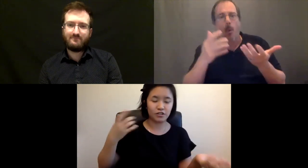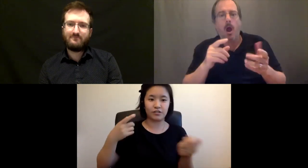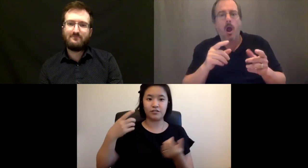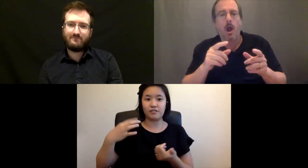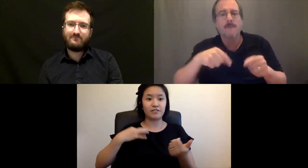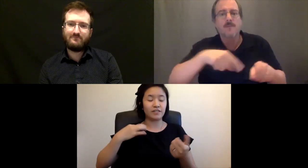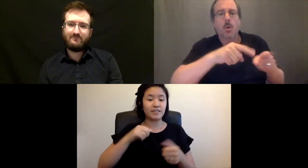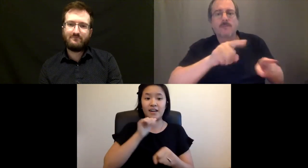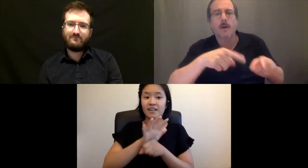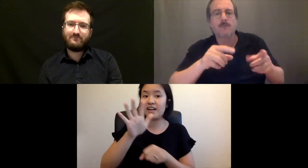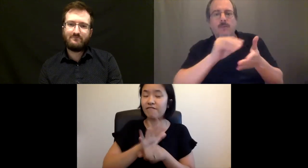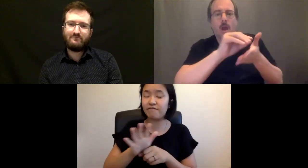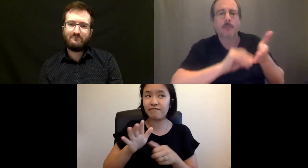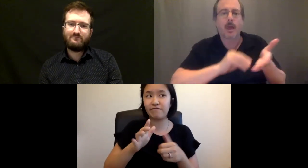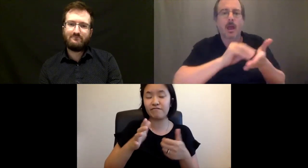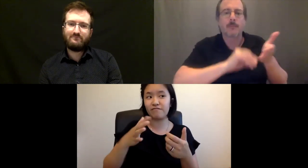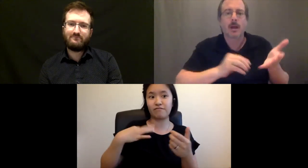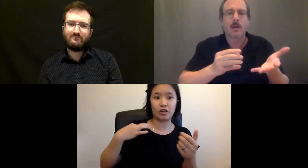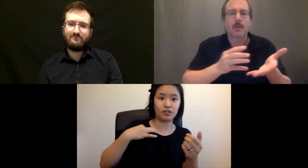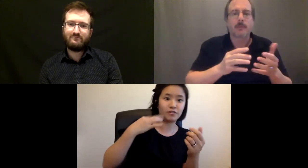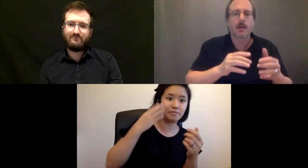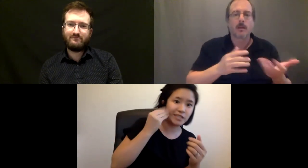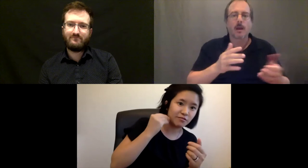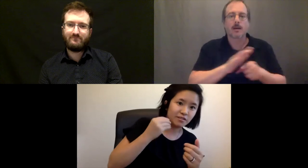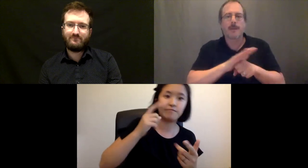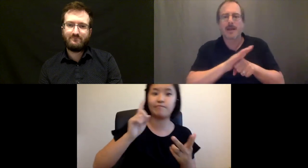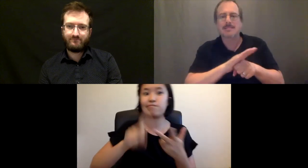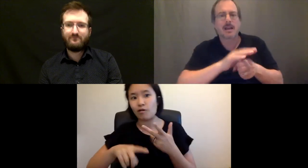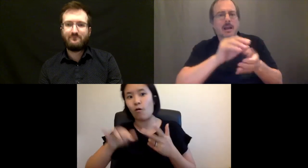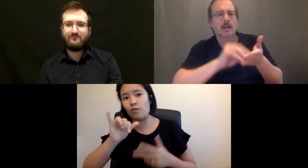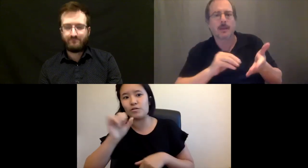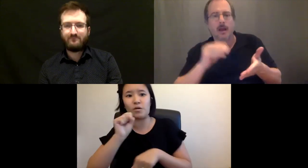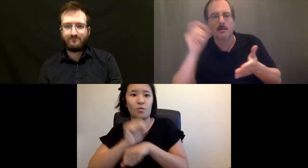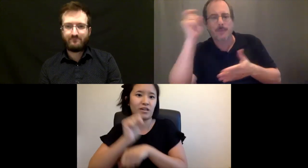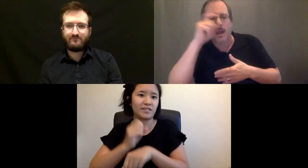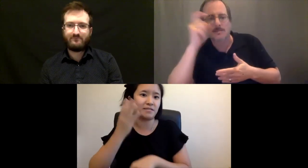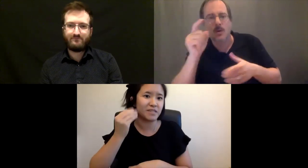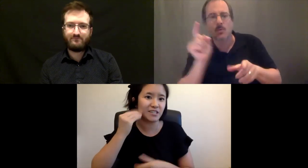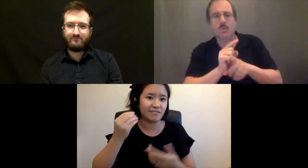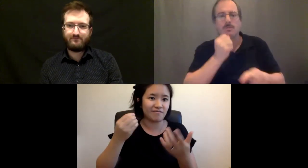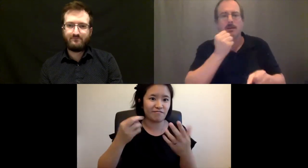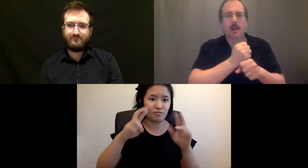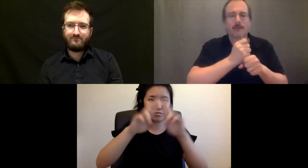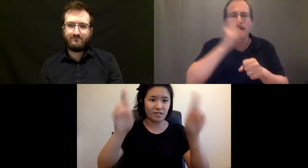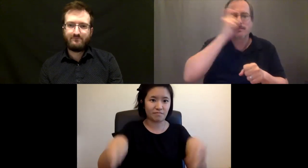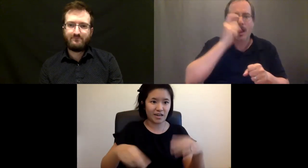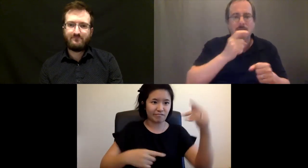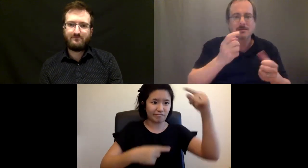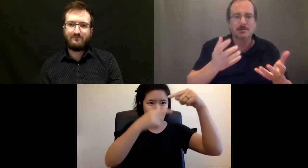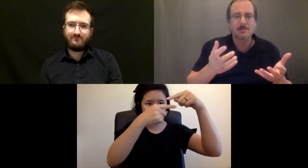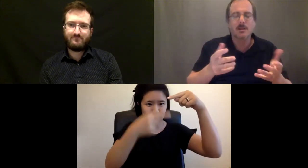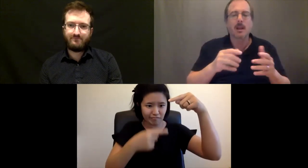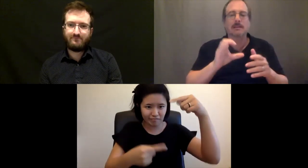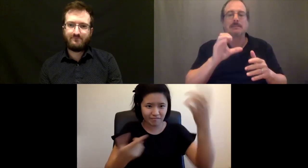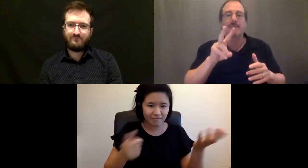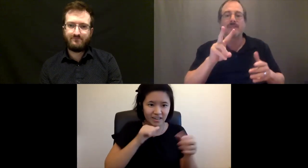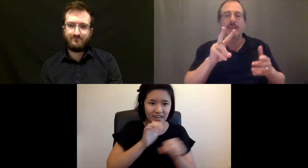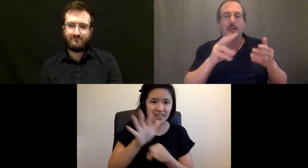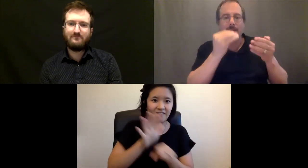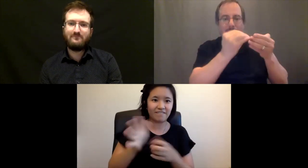they don't know where to go for volunteer opportunities. So they're lacking in volunteer as well as employment